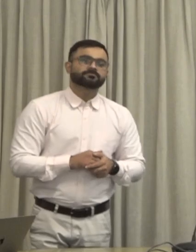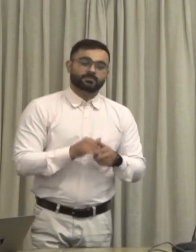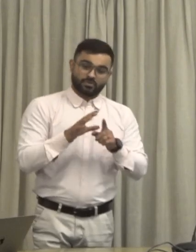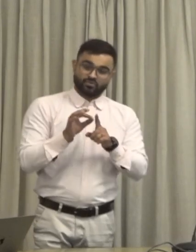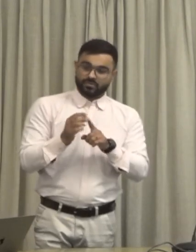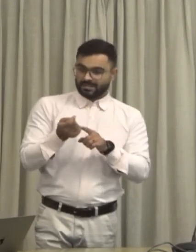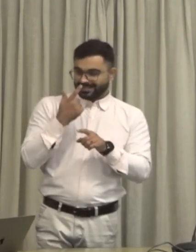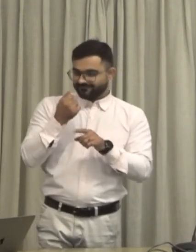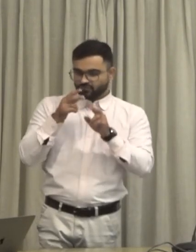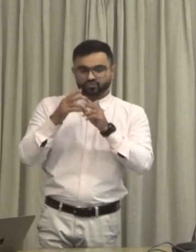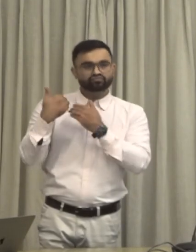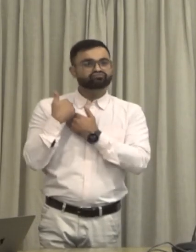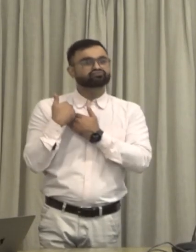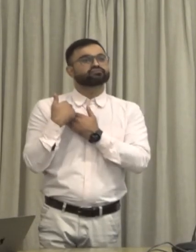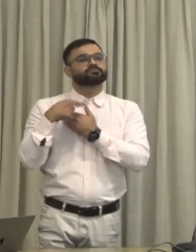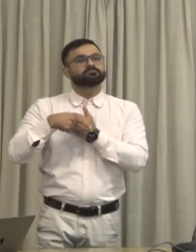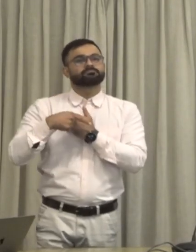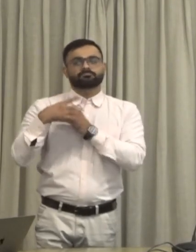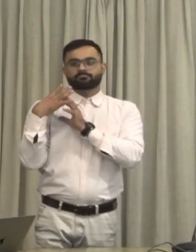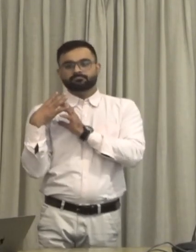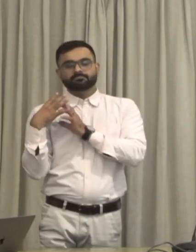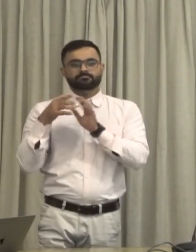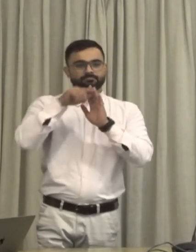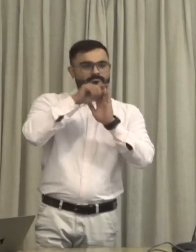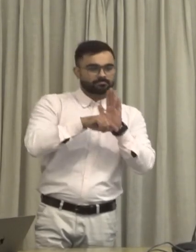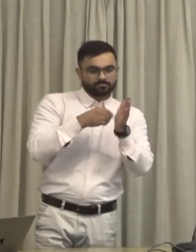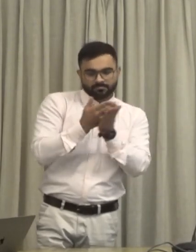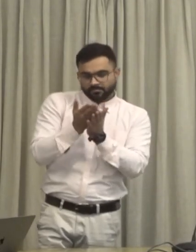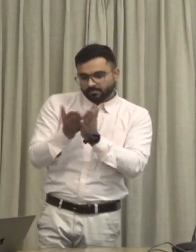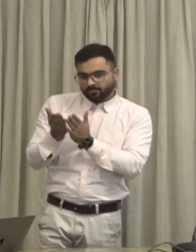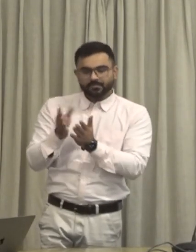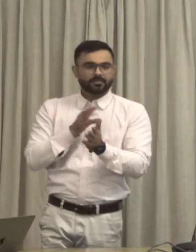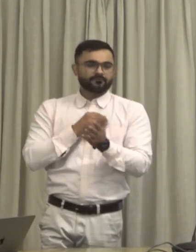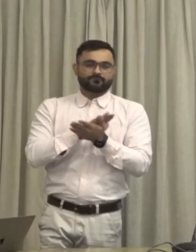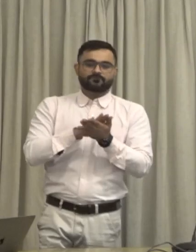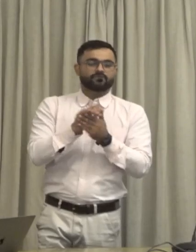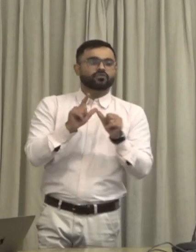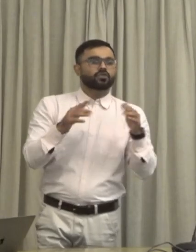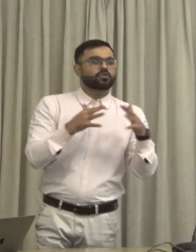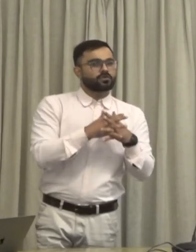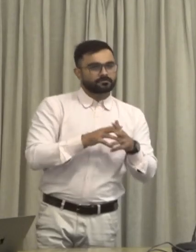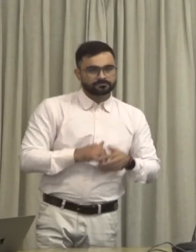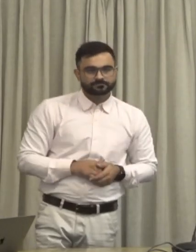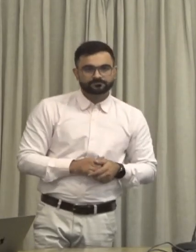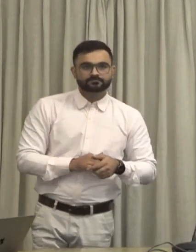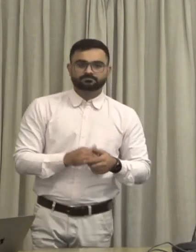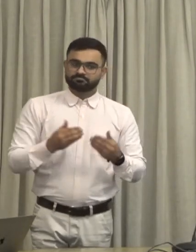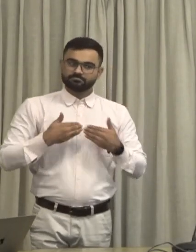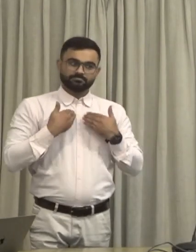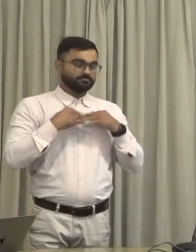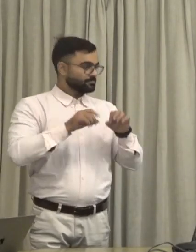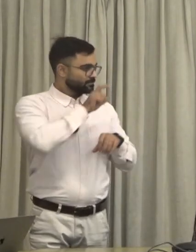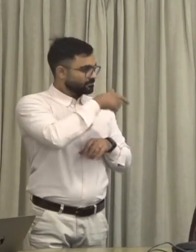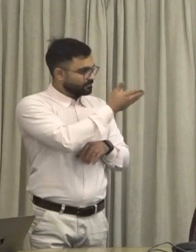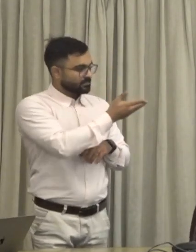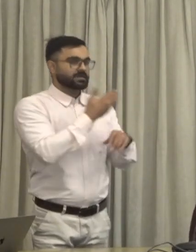doing medicine in a responsible, ethical way without fear of the law. I'm very glad to have him